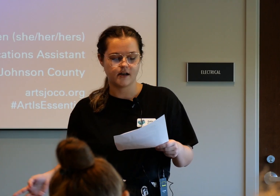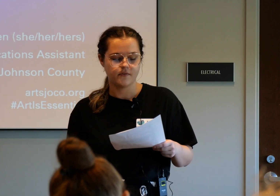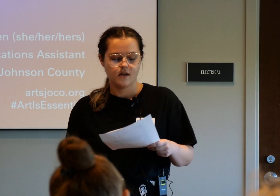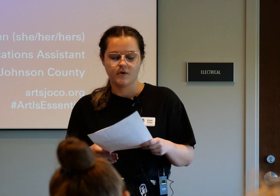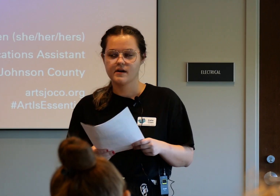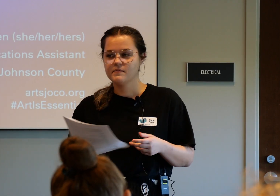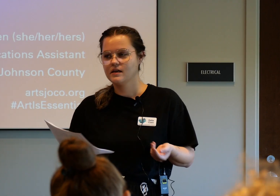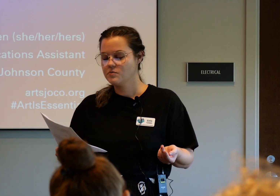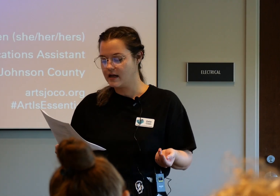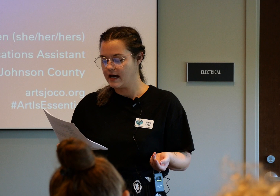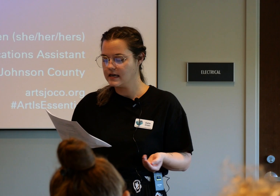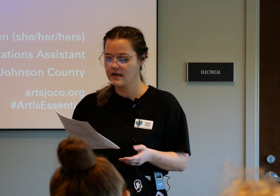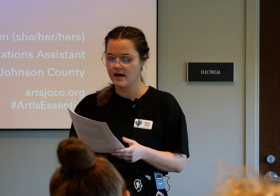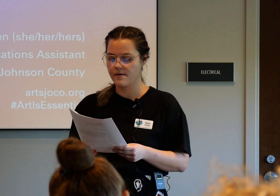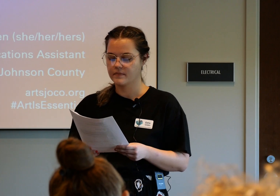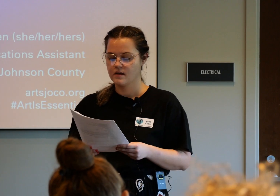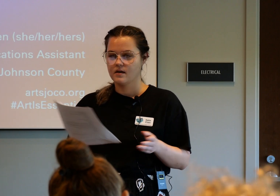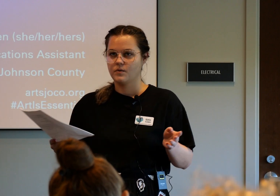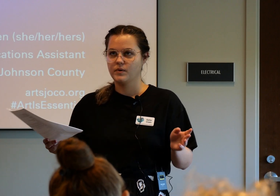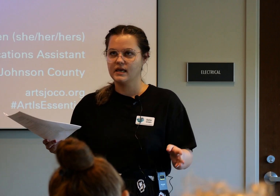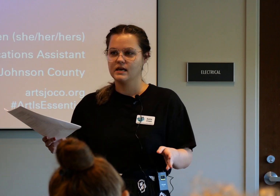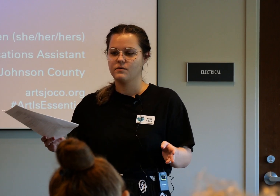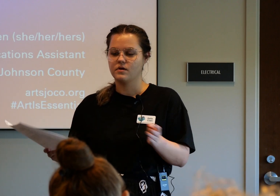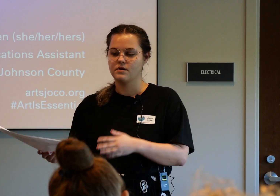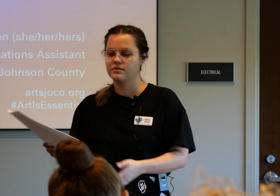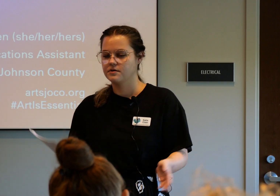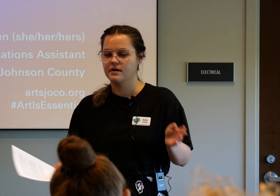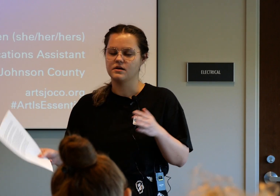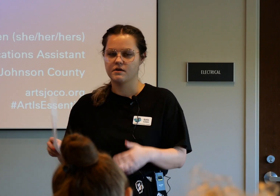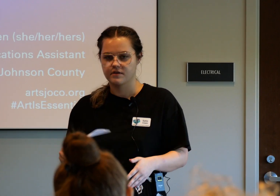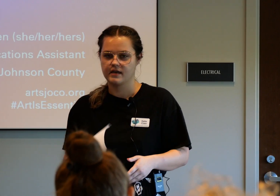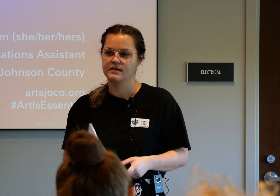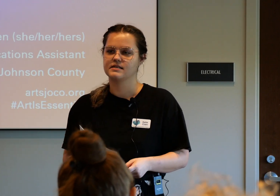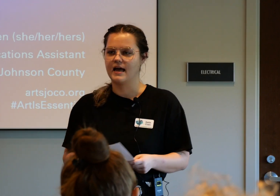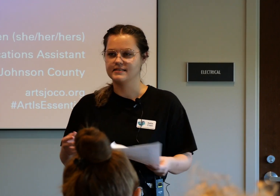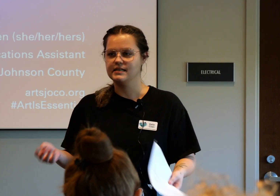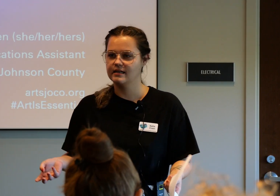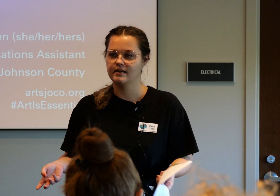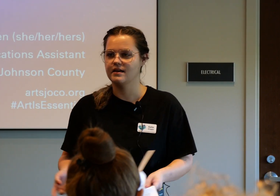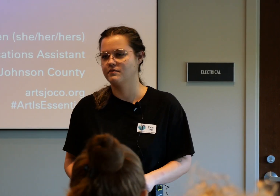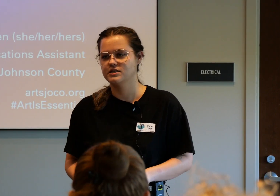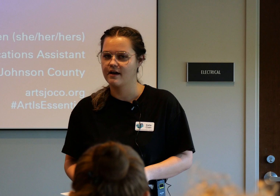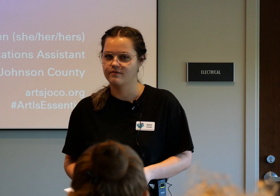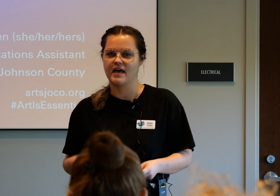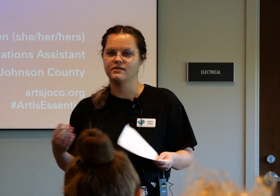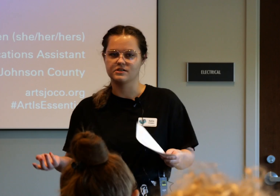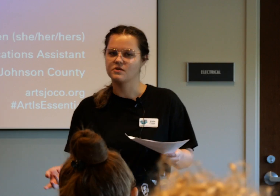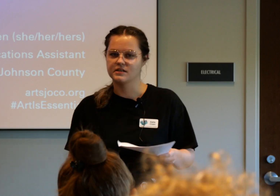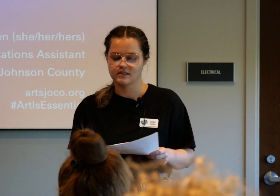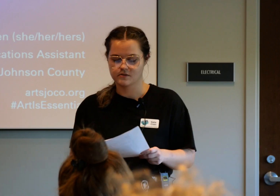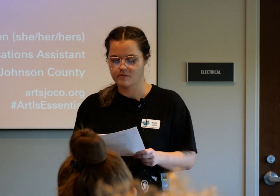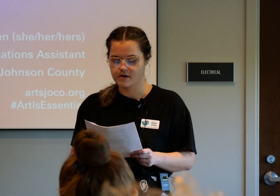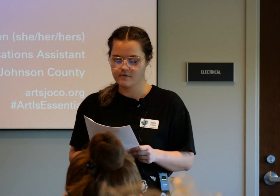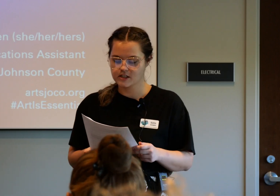etc., we recommend that you apply. We will go through and look over things as needed and reach out if we have